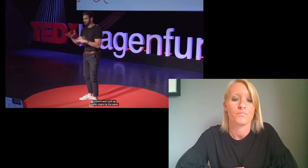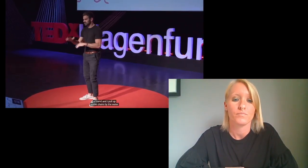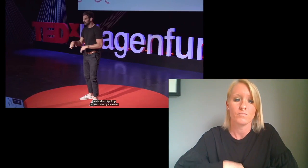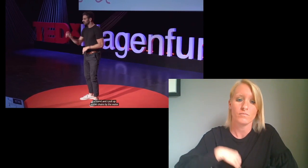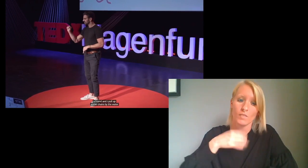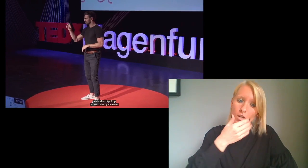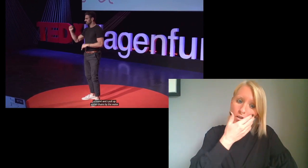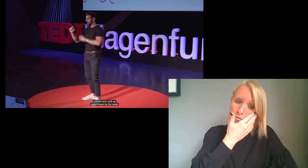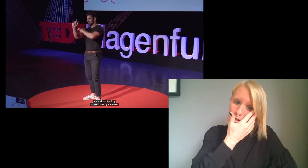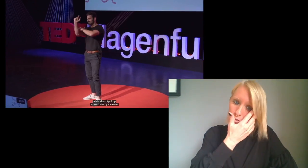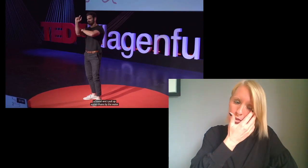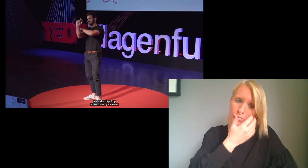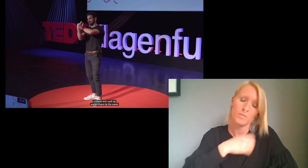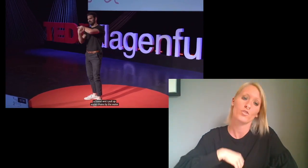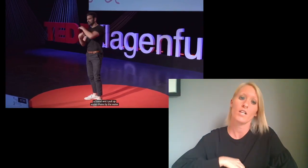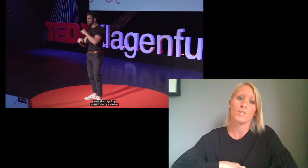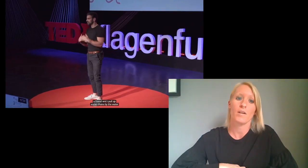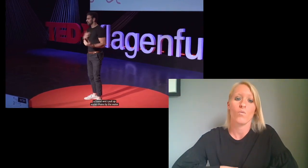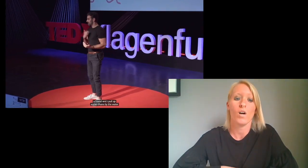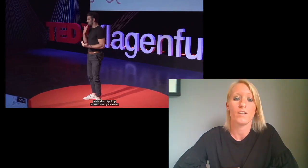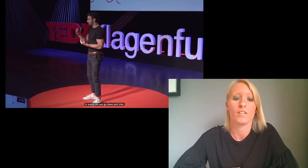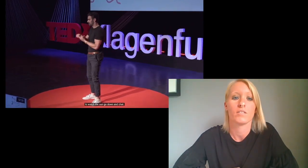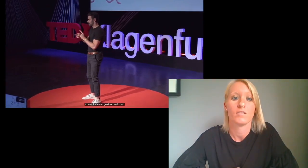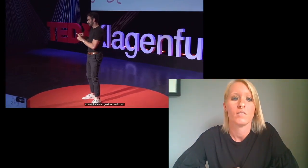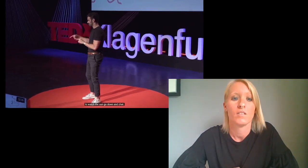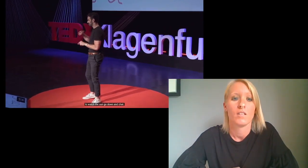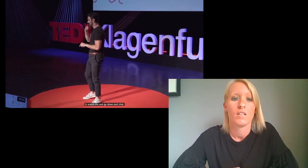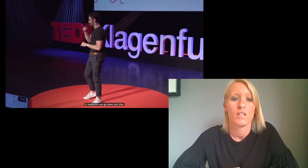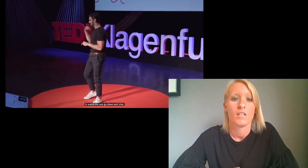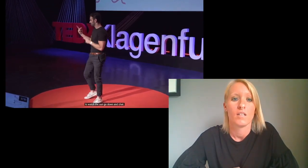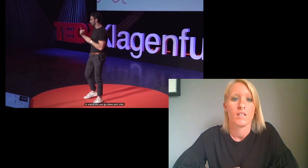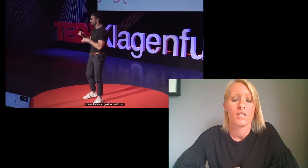remember a friend pulled up some chairs by the water